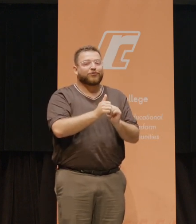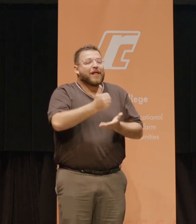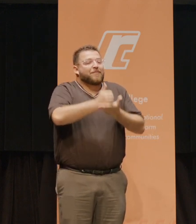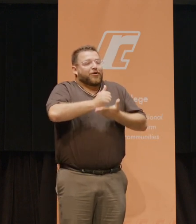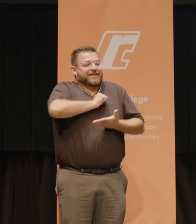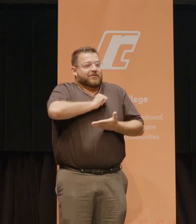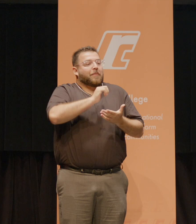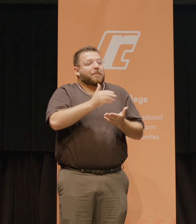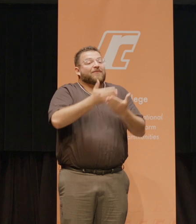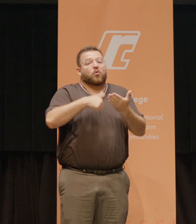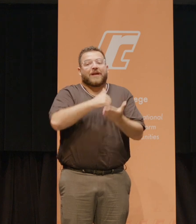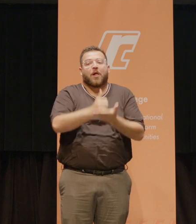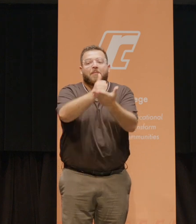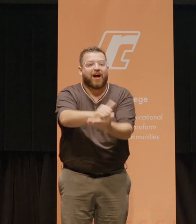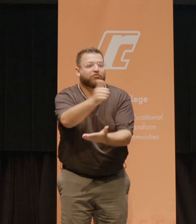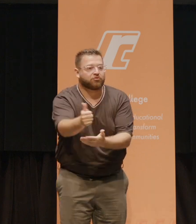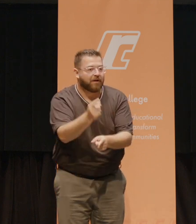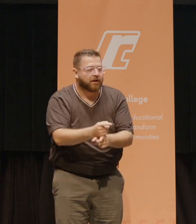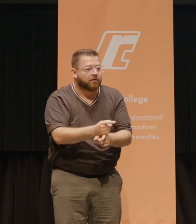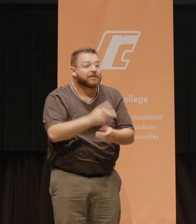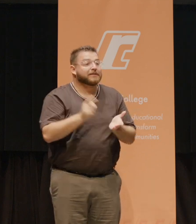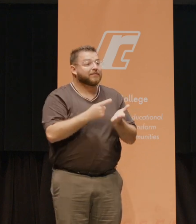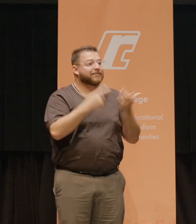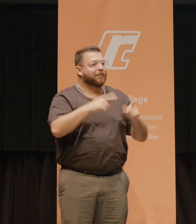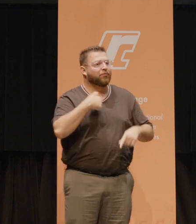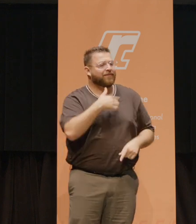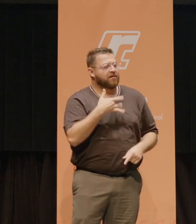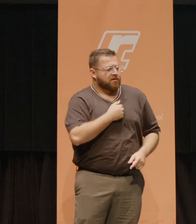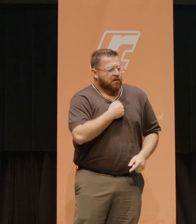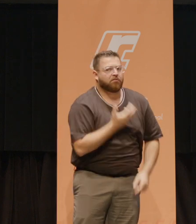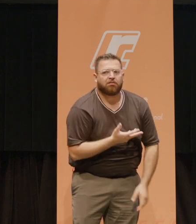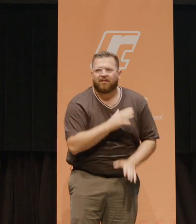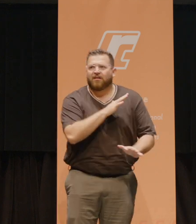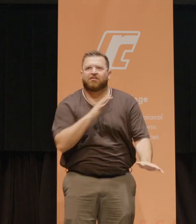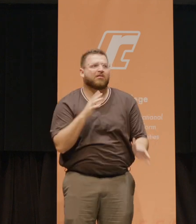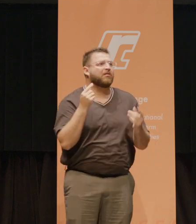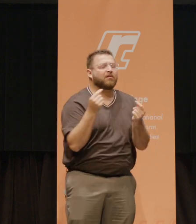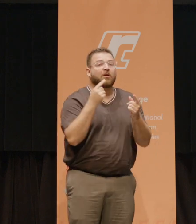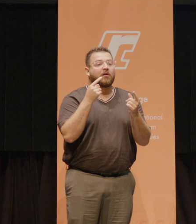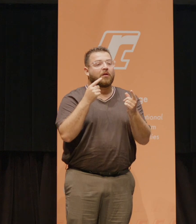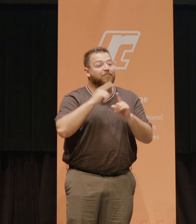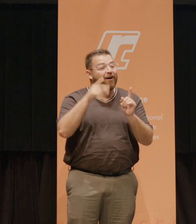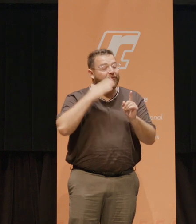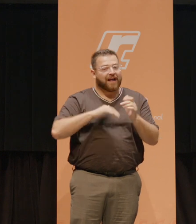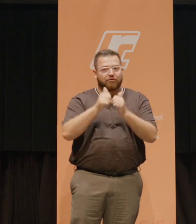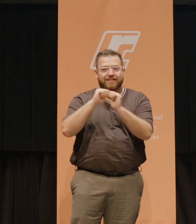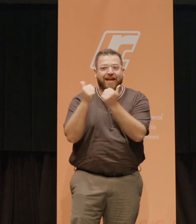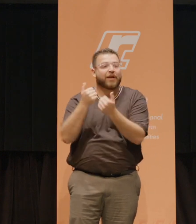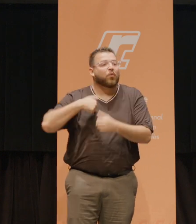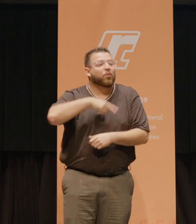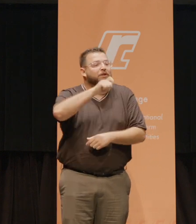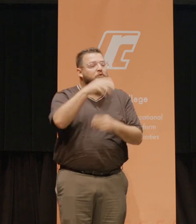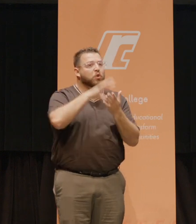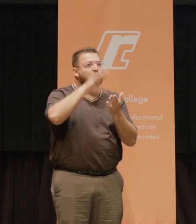we're burnt out, we're exhausted, but the system and even sometimes the way that society is, we haven't really learned how to take care of ourselves.